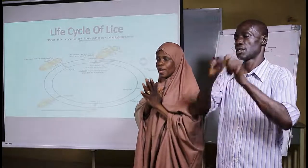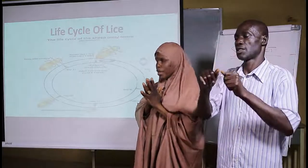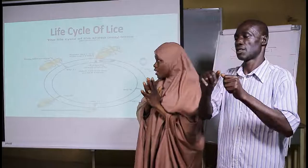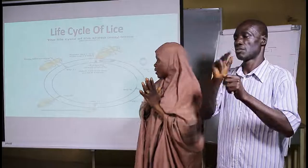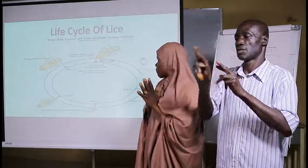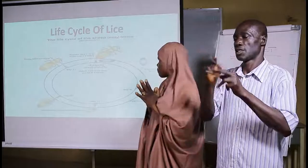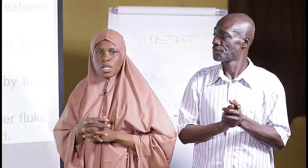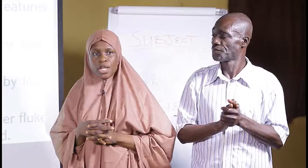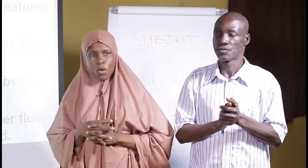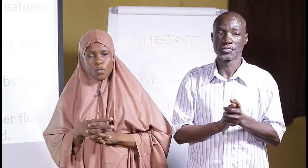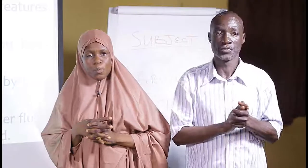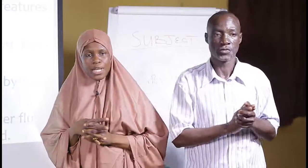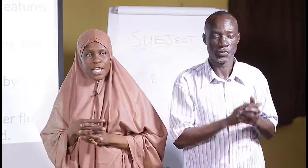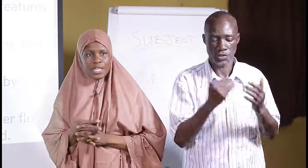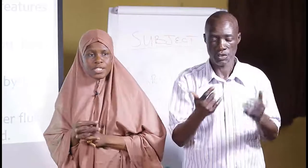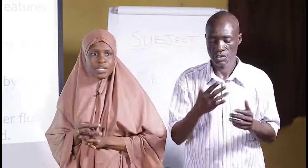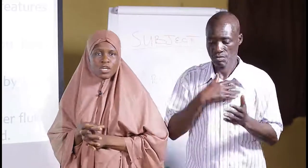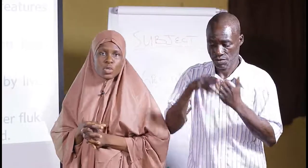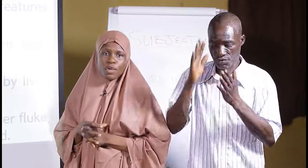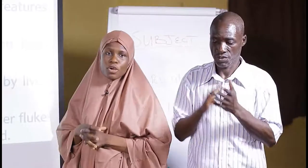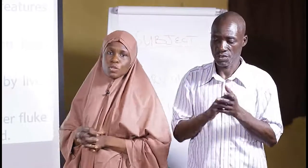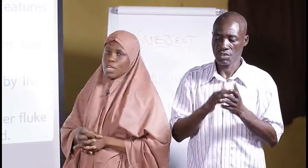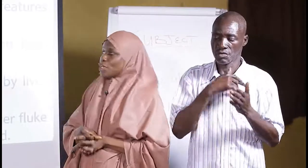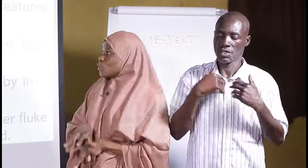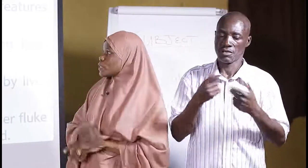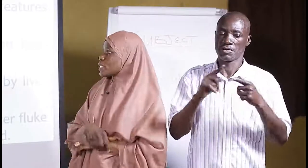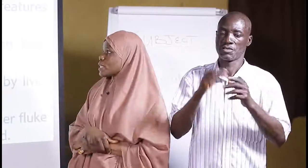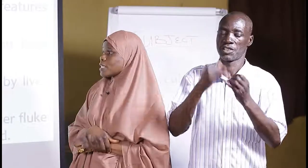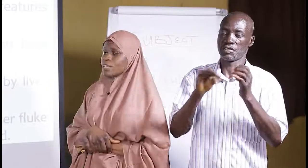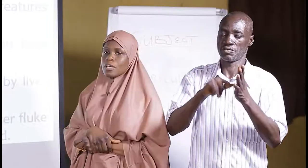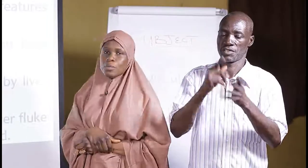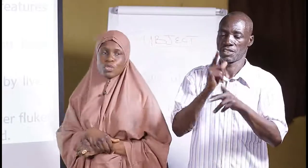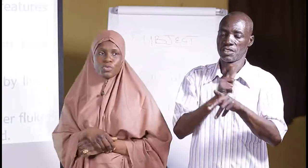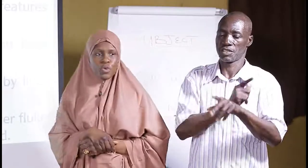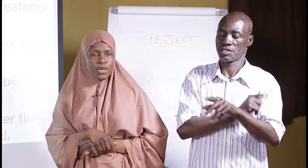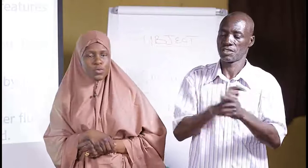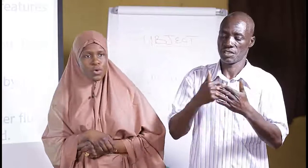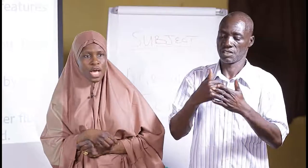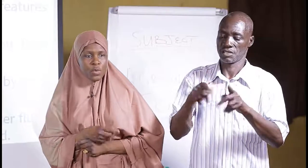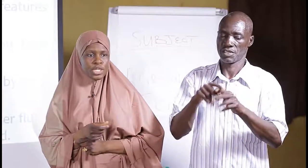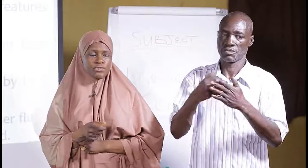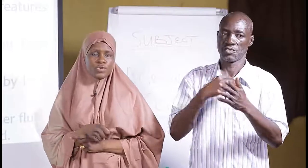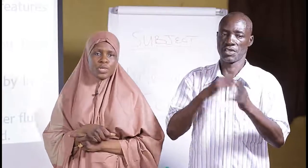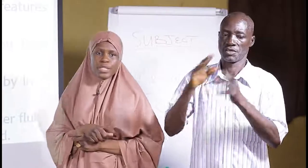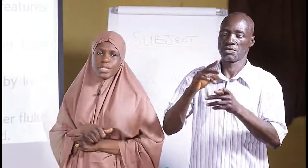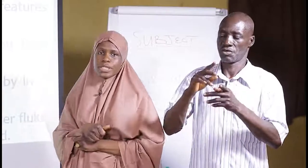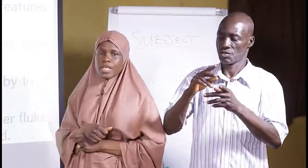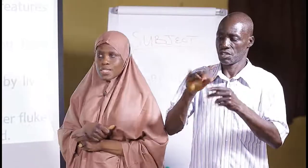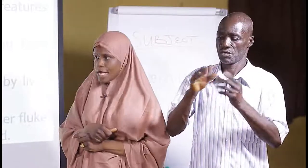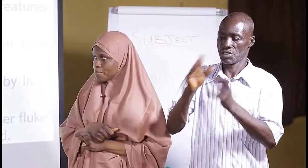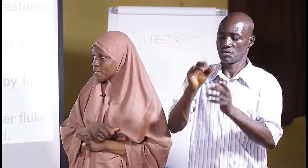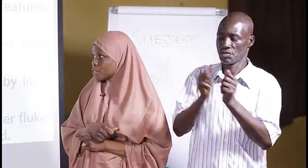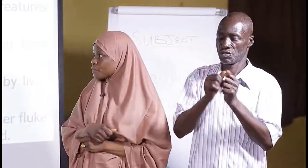another egg. Now, my learners, we have come to the end of this lesson. But before I go, I will leave you with